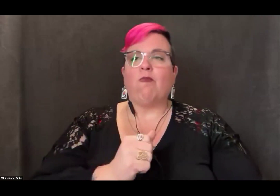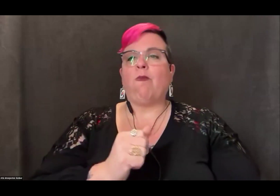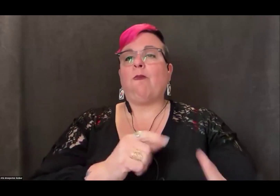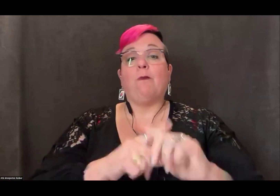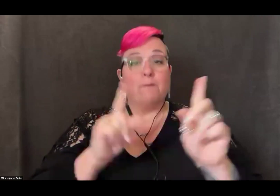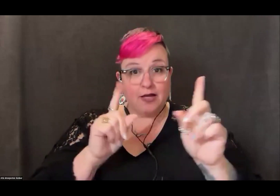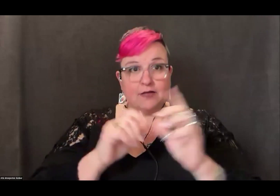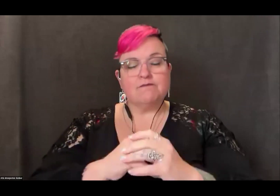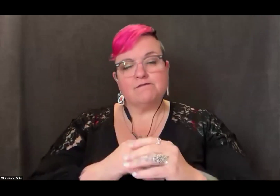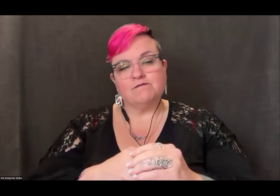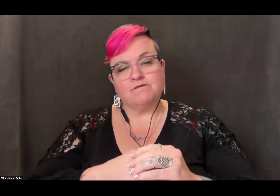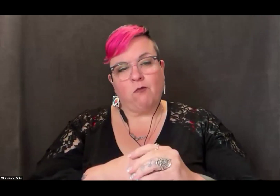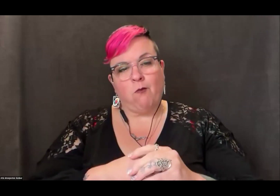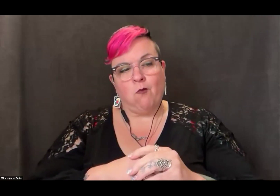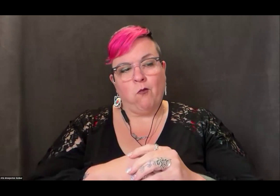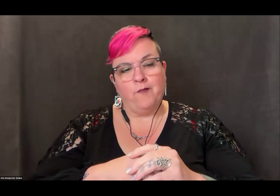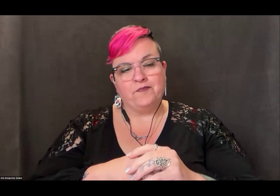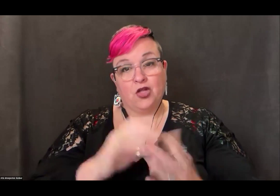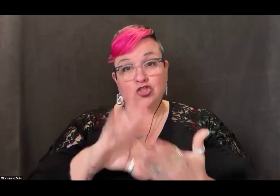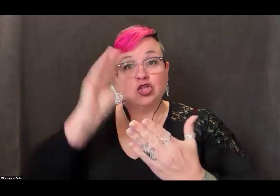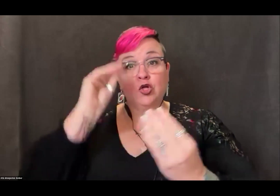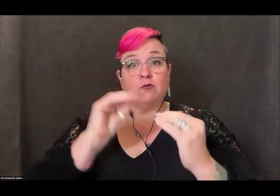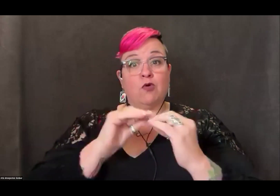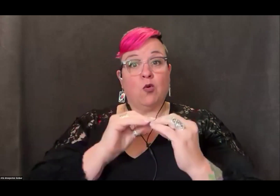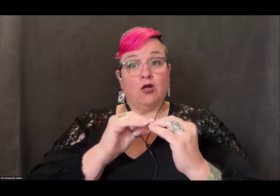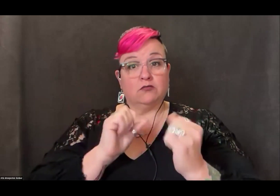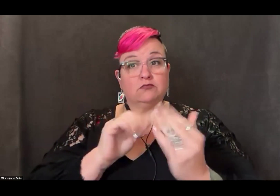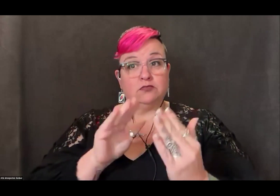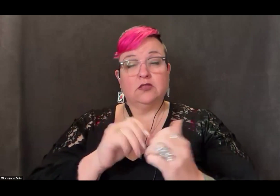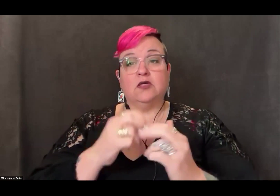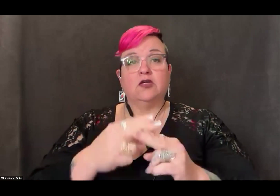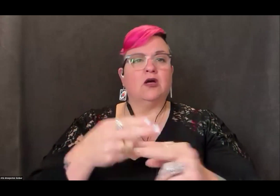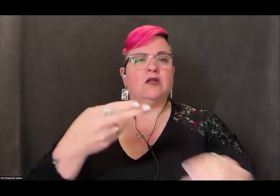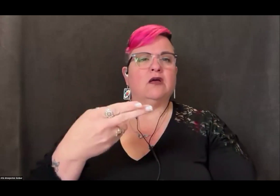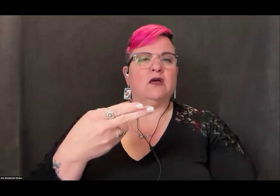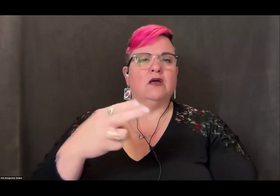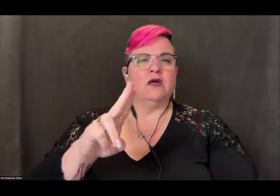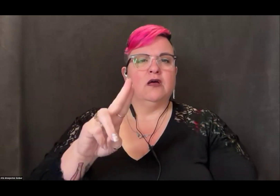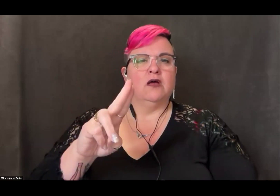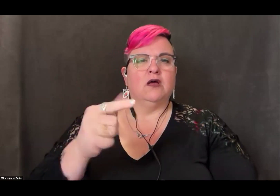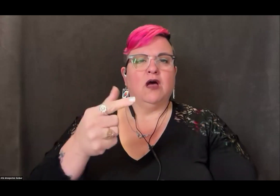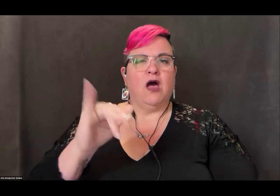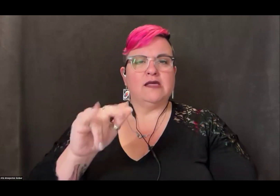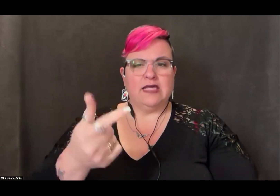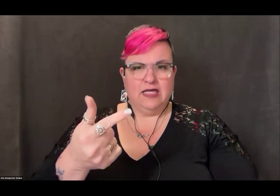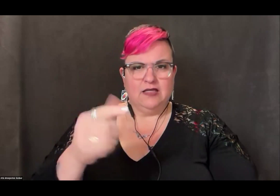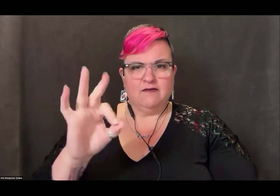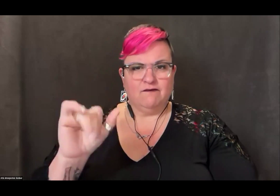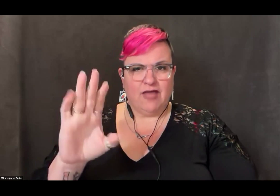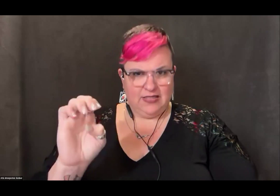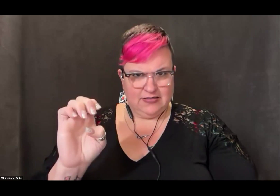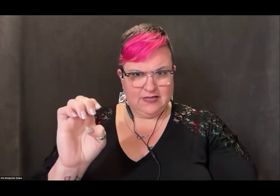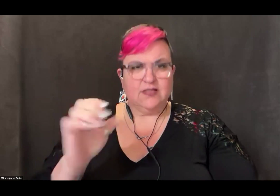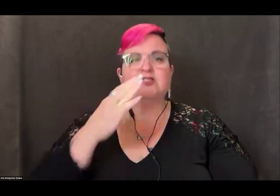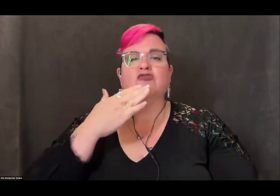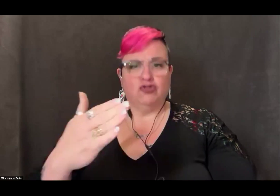But to learn more, it's Hugging Face is definitely a good resource. I